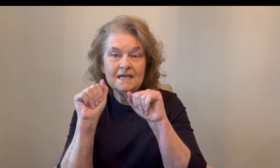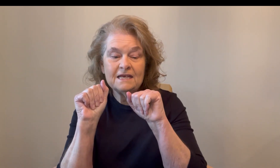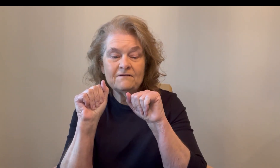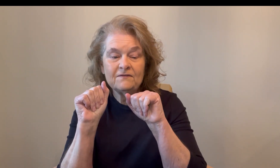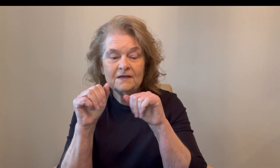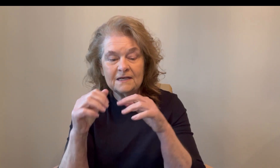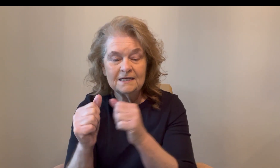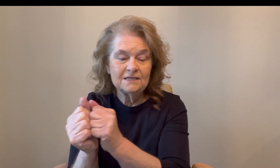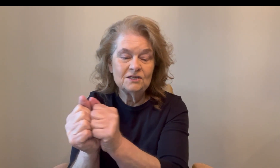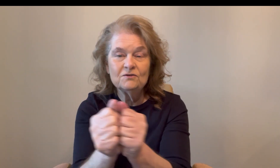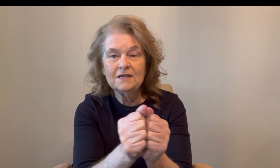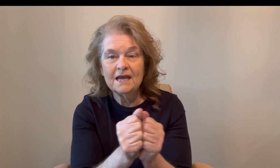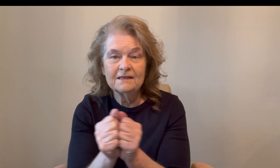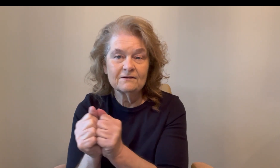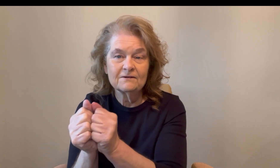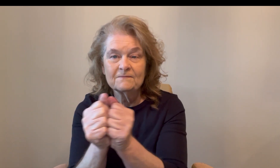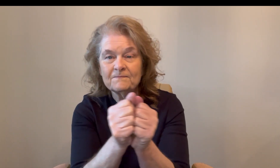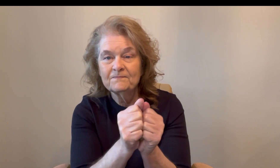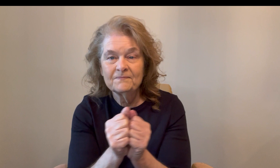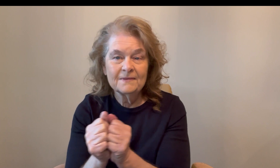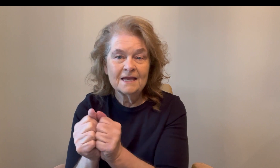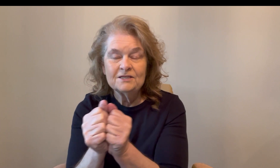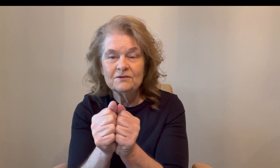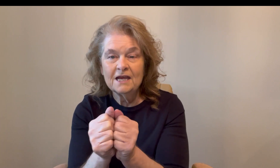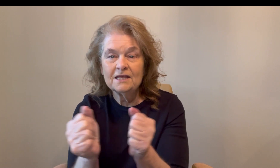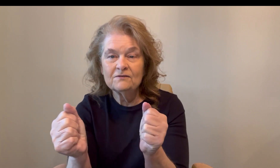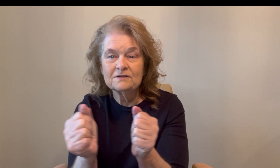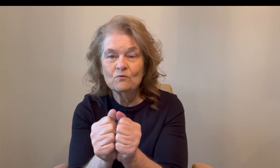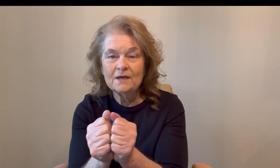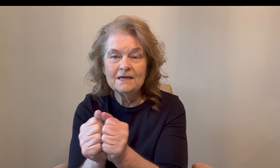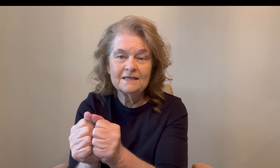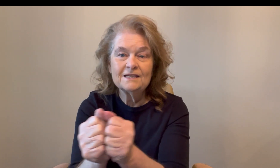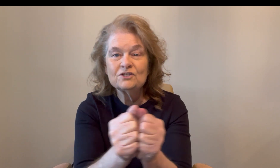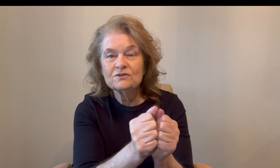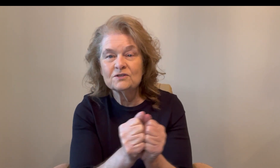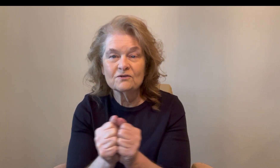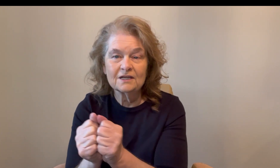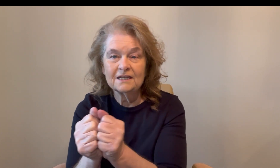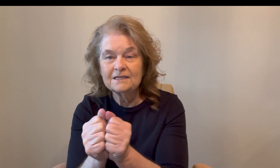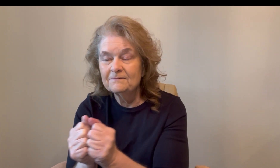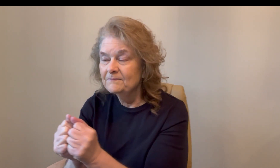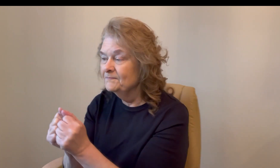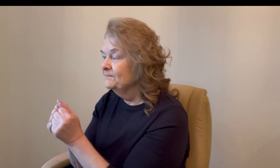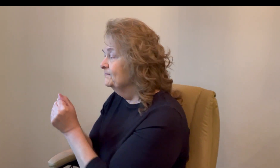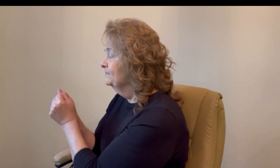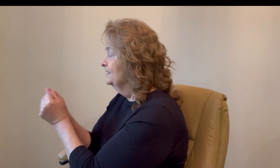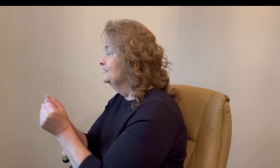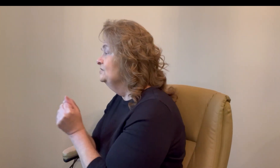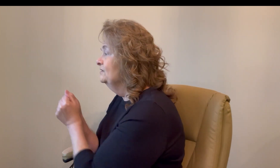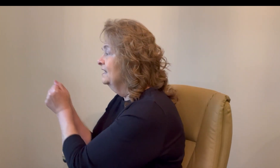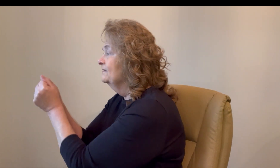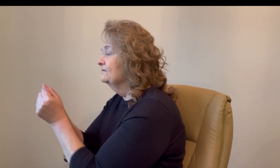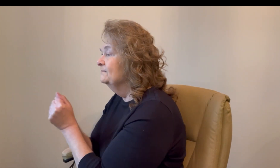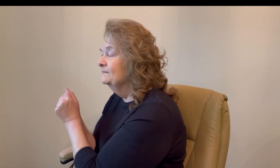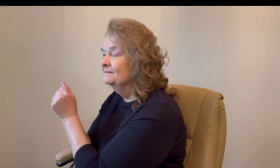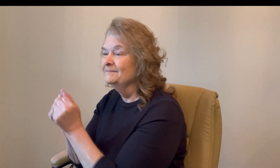leave together. Together is with, and just circle it. Together.